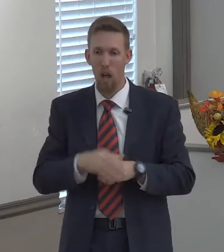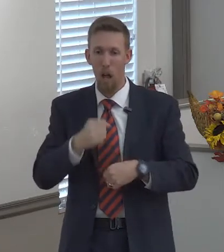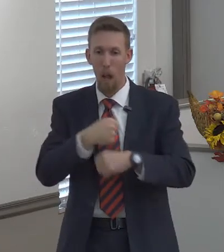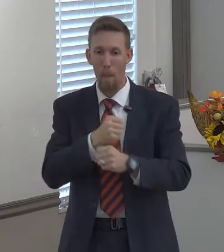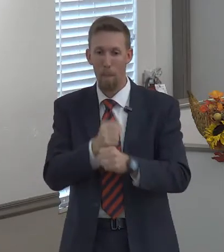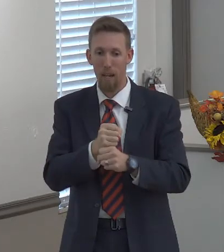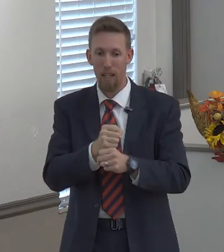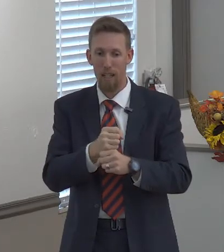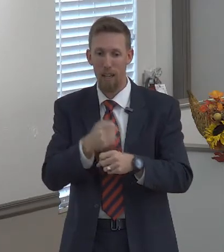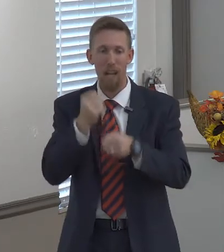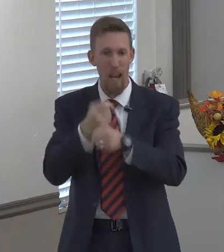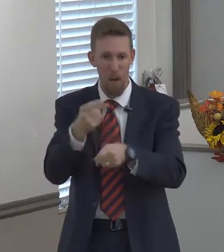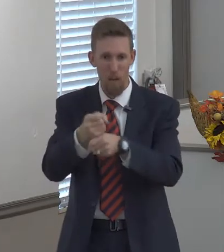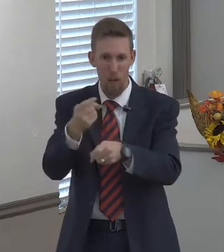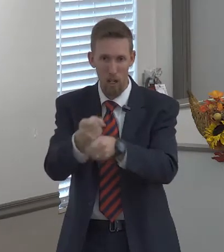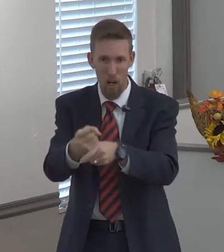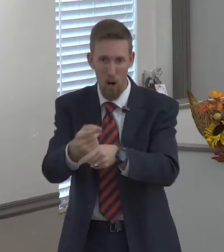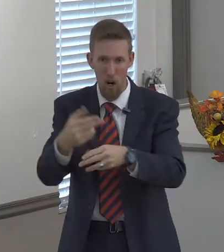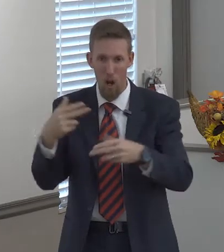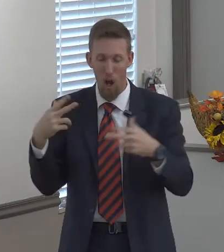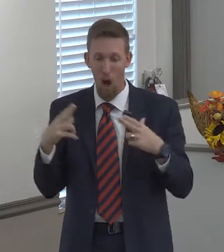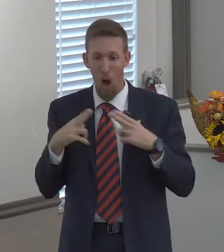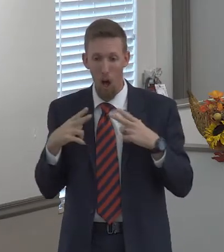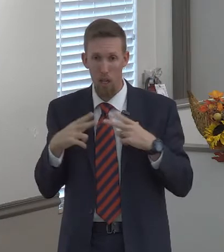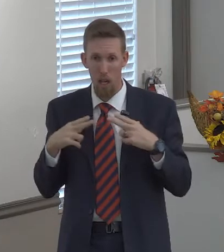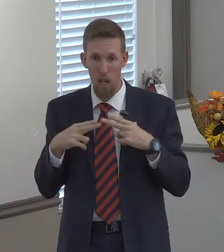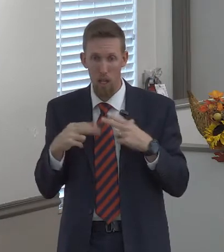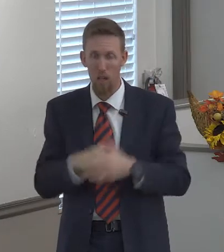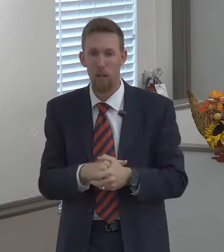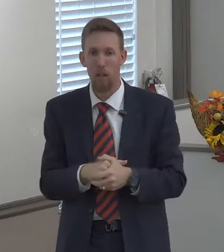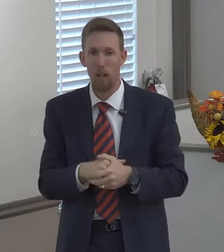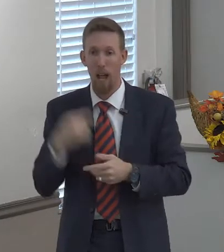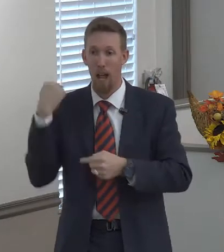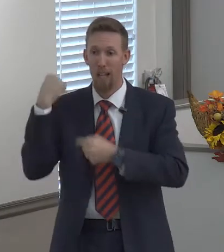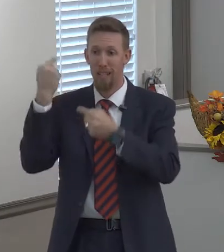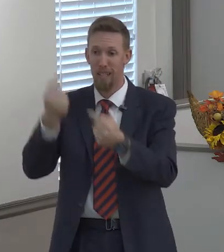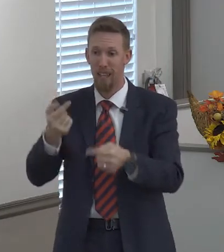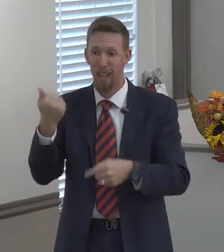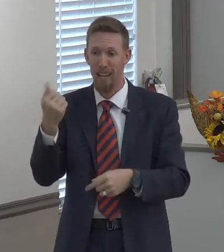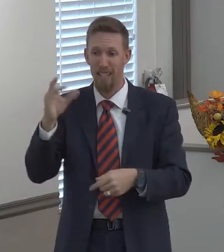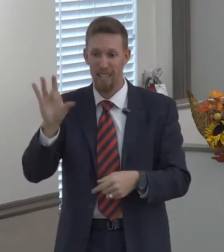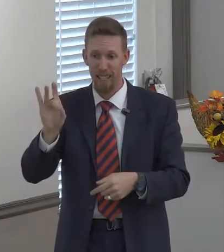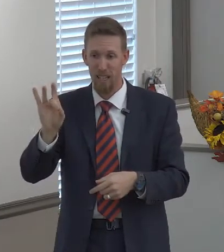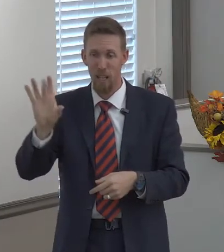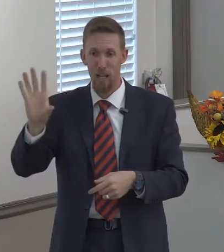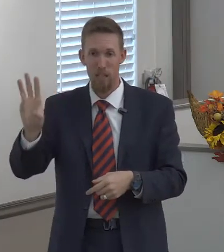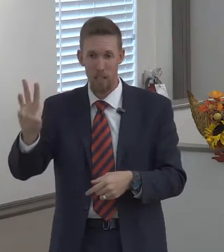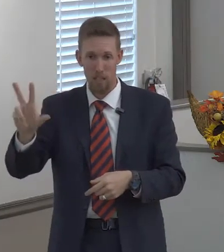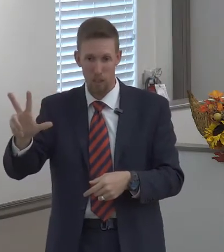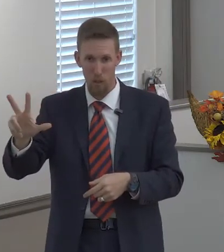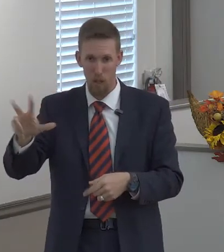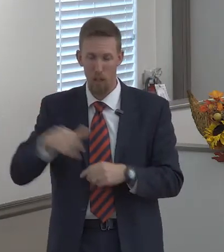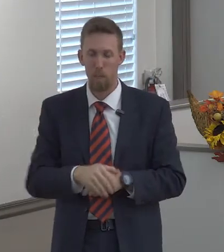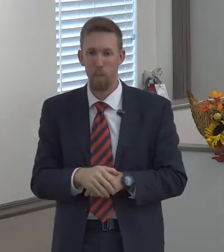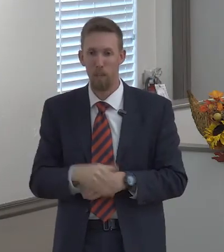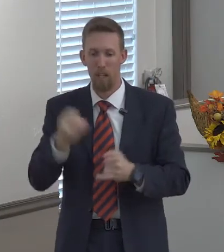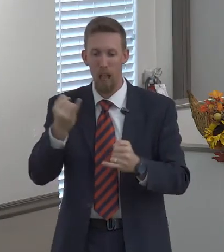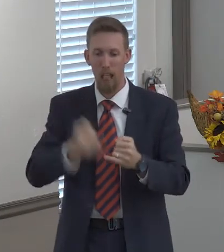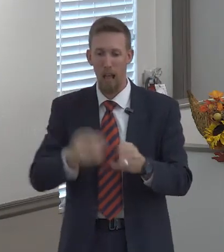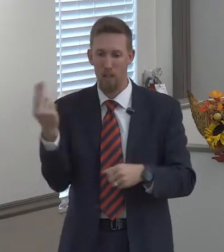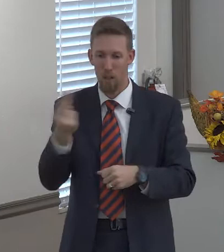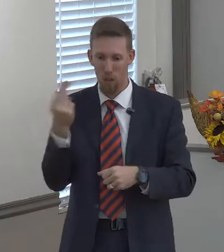National Thanksgiving Day was proclaimed by President George Washington, our very first president. It was